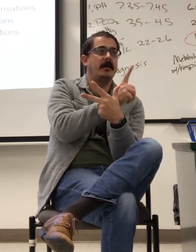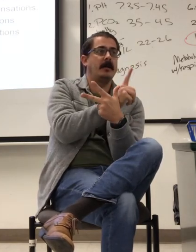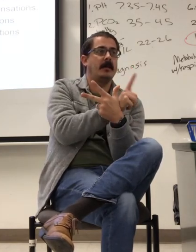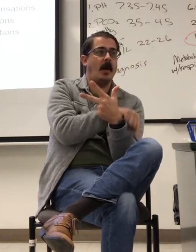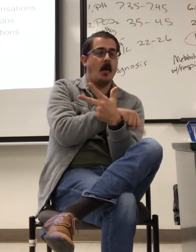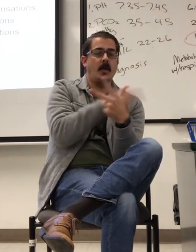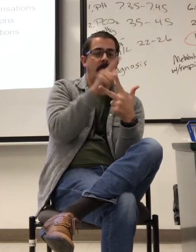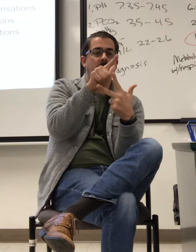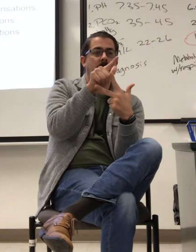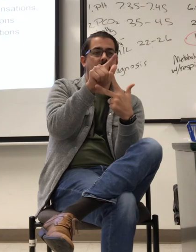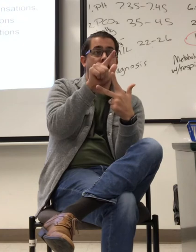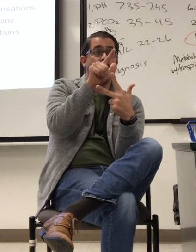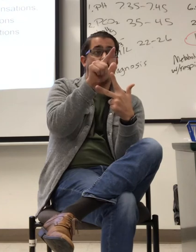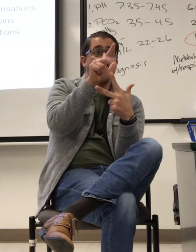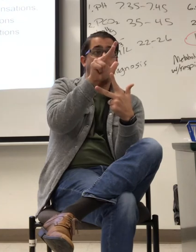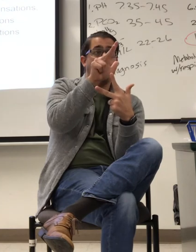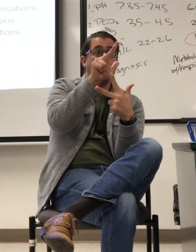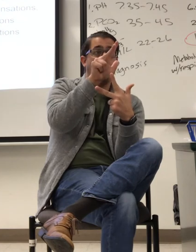36,